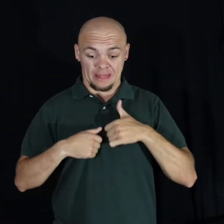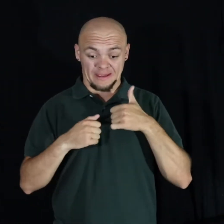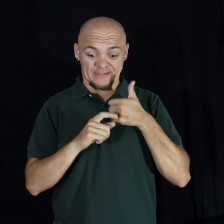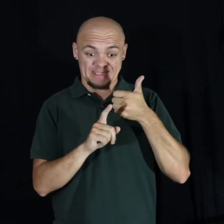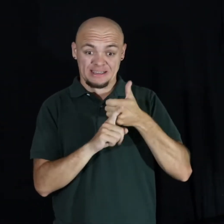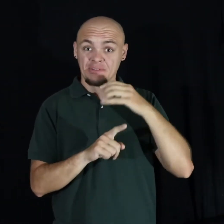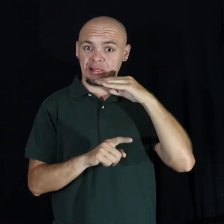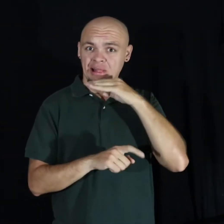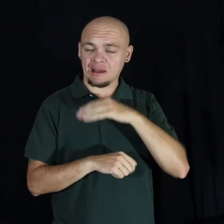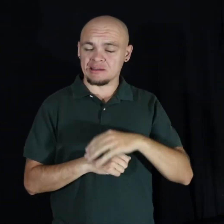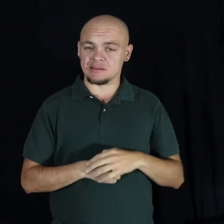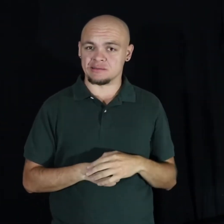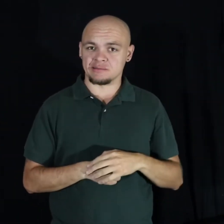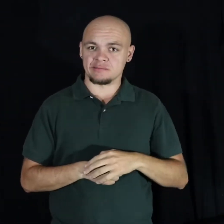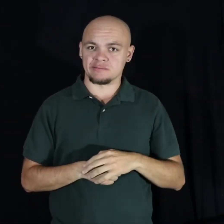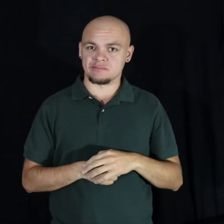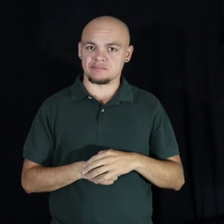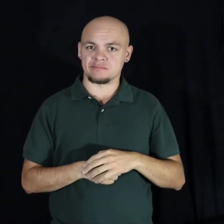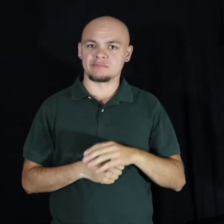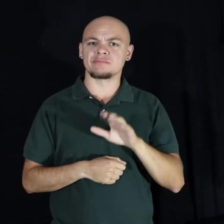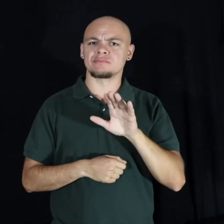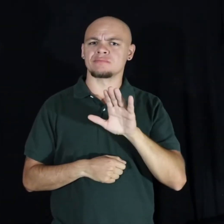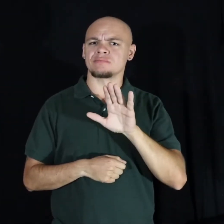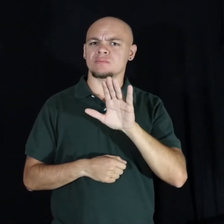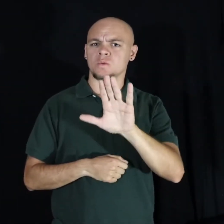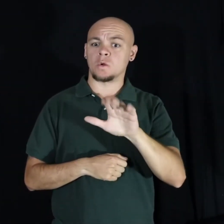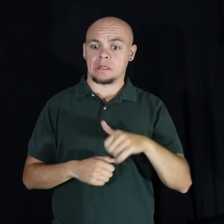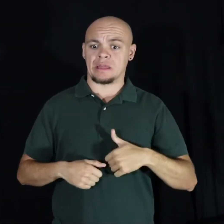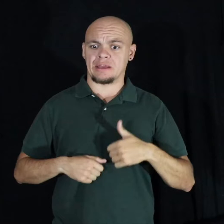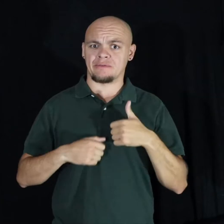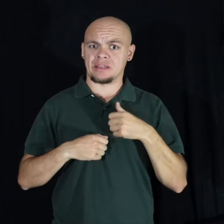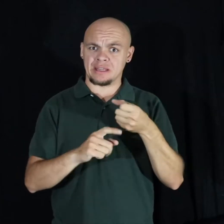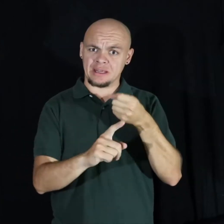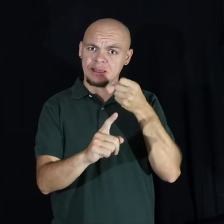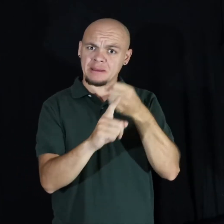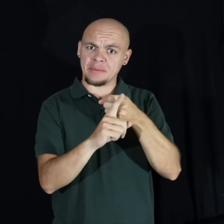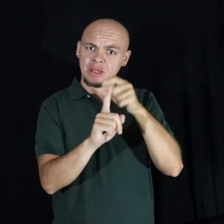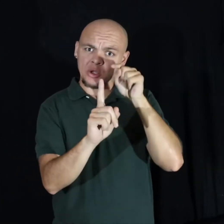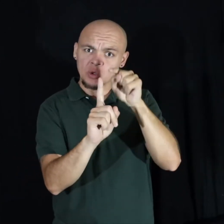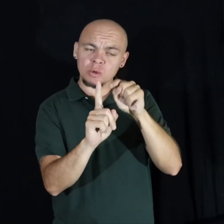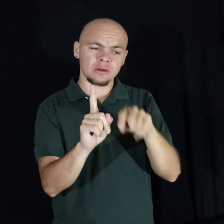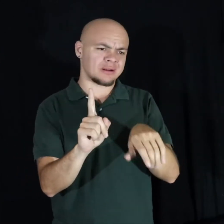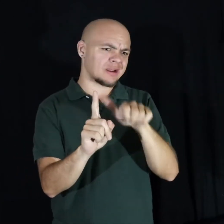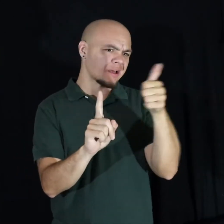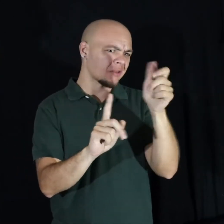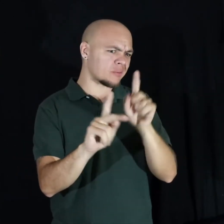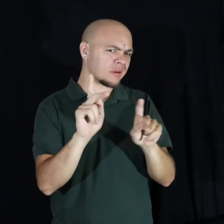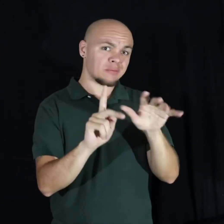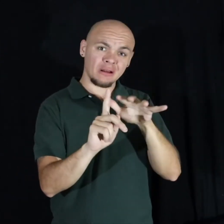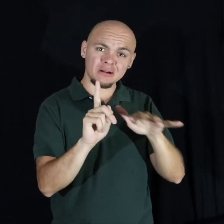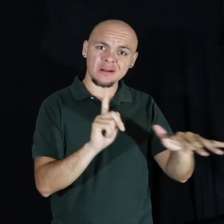What kind of impact did it make on you and on the lives of others around you?